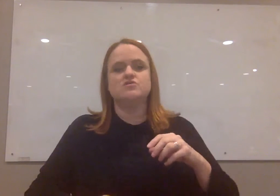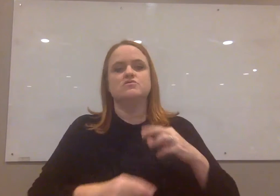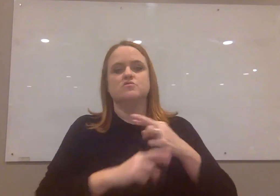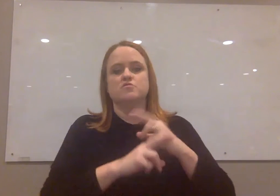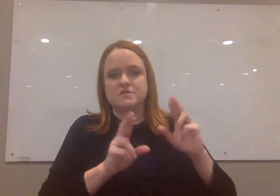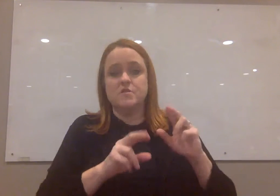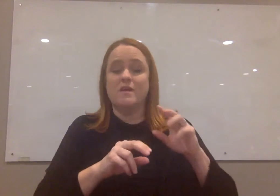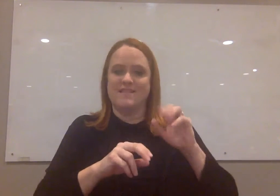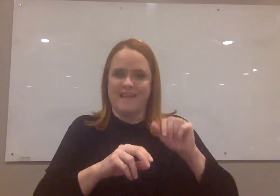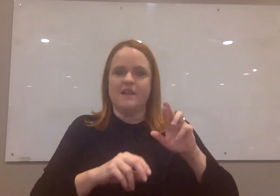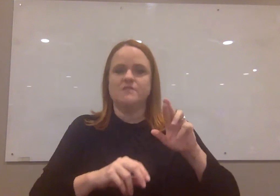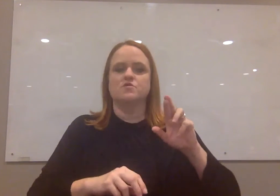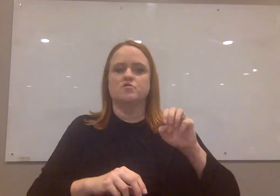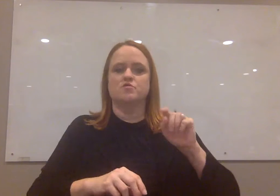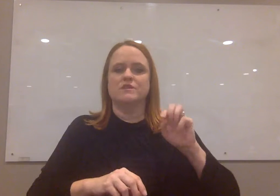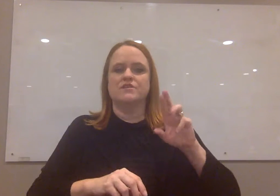value of the try.